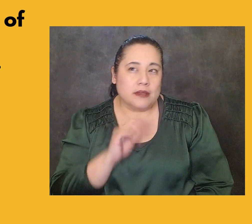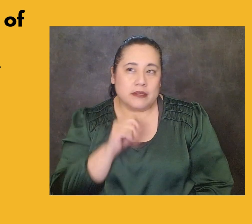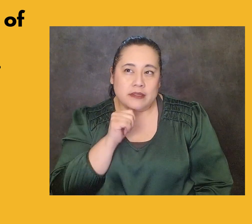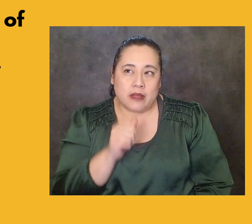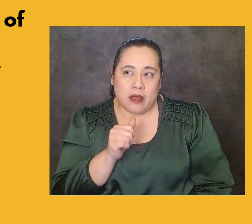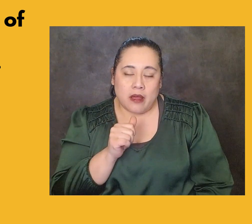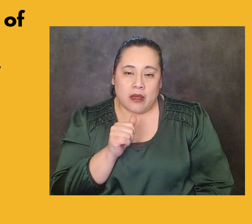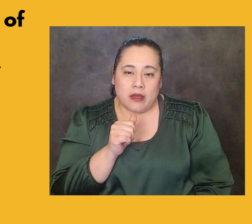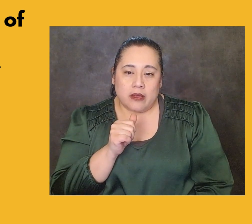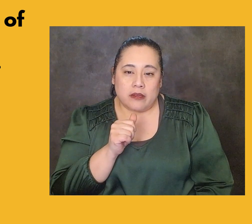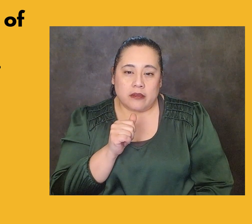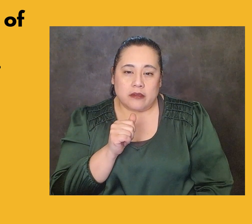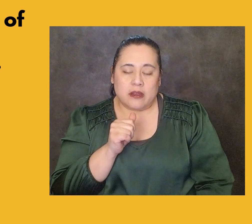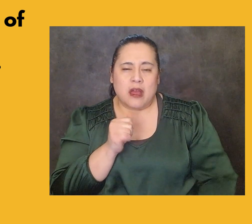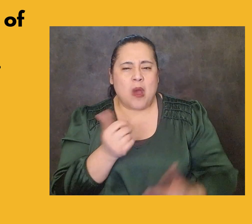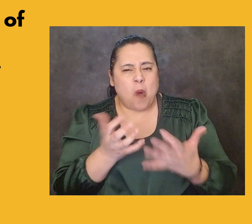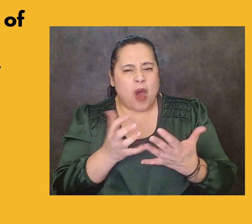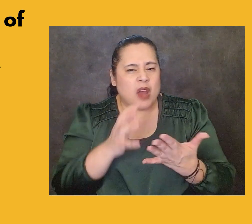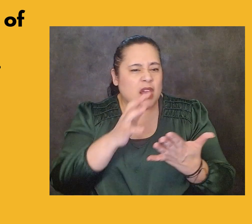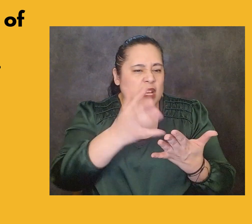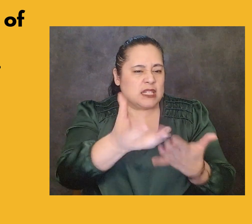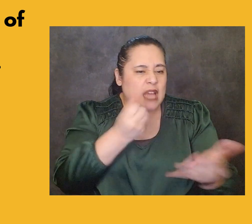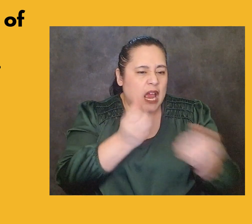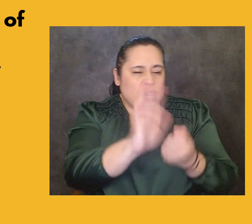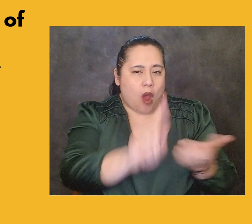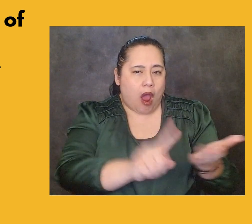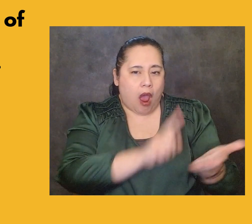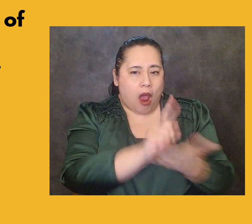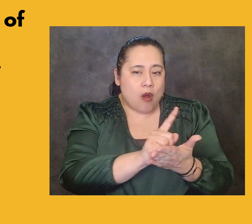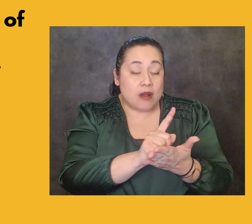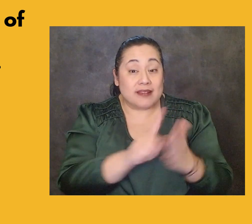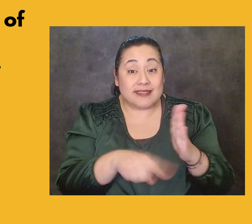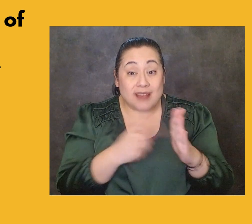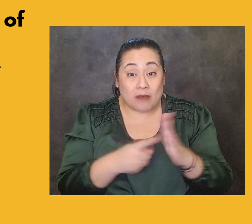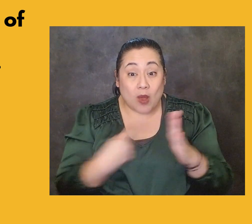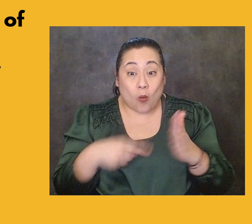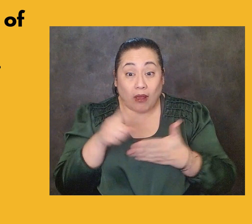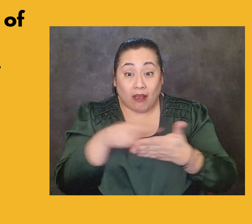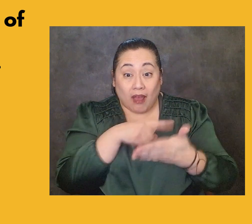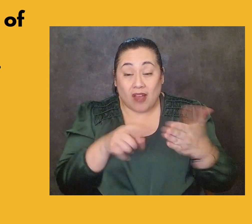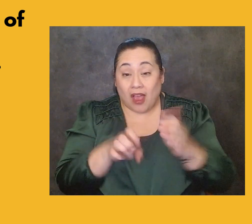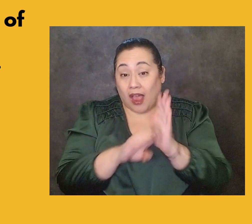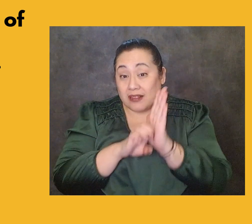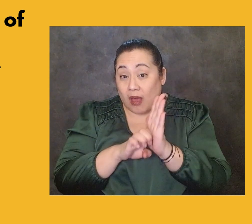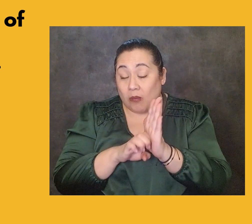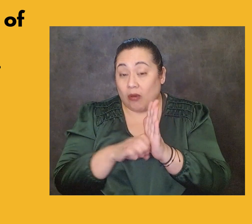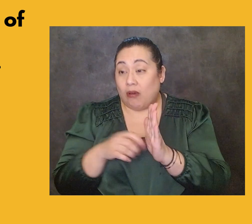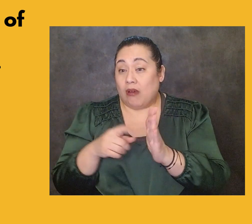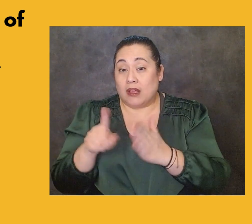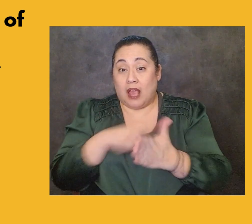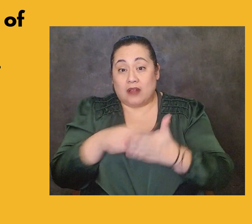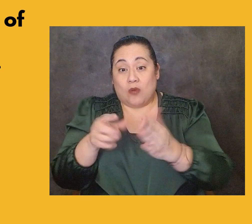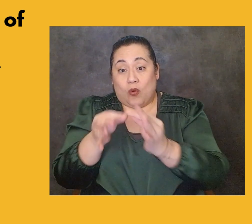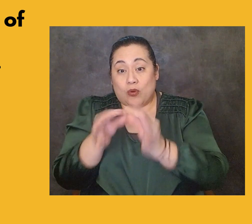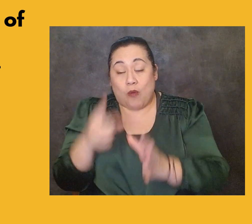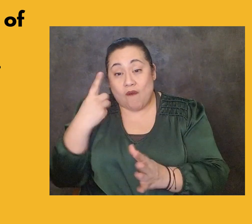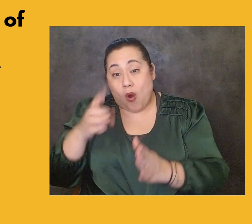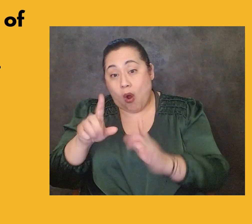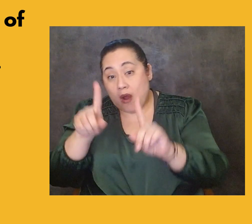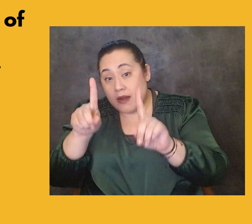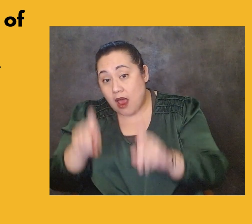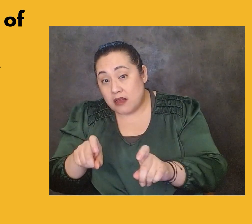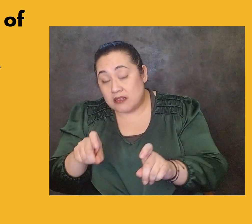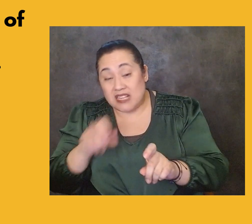not, I don't want to take the hours I've given you, but sometimes we have, for example, cancellations. We cancel interpreters